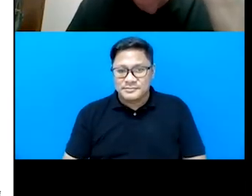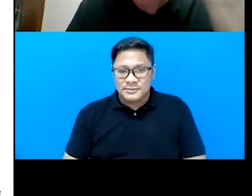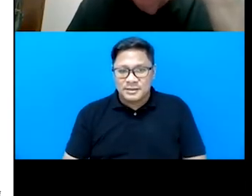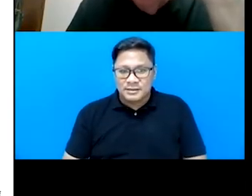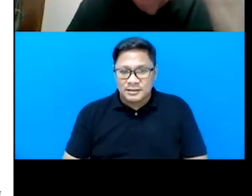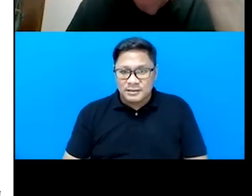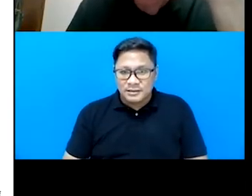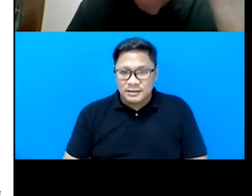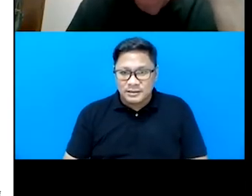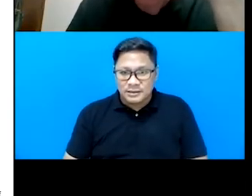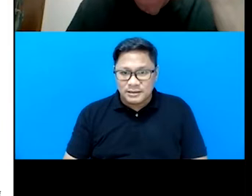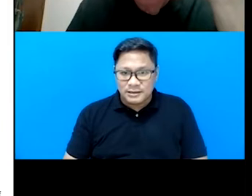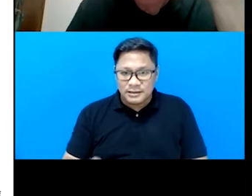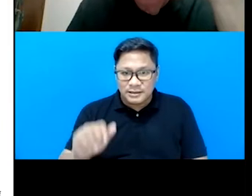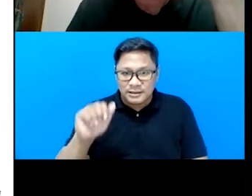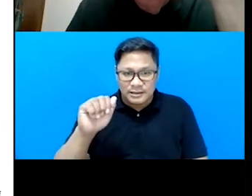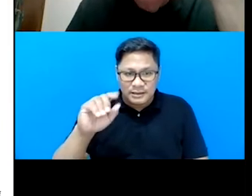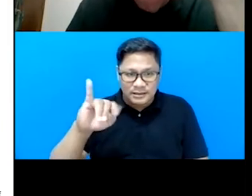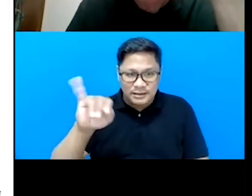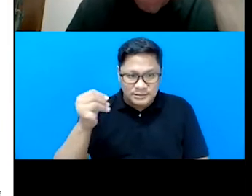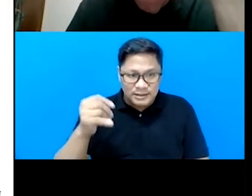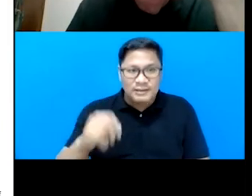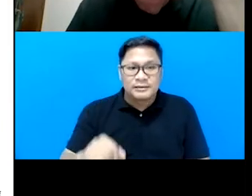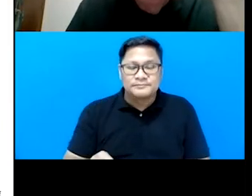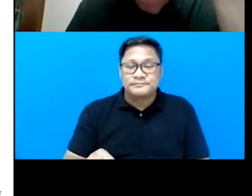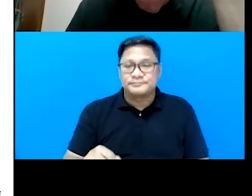So ADJ, adjective. Yes.